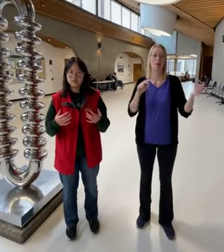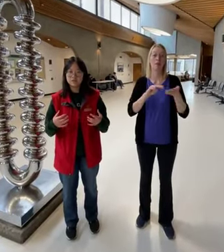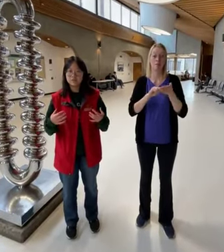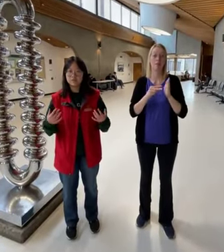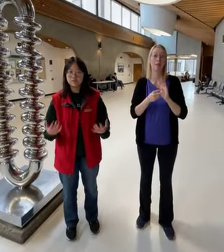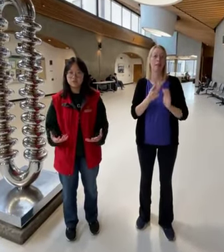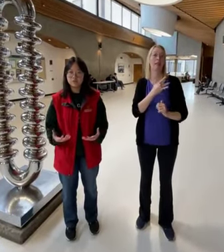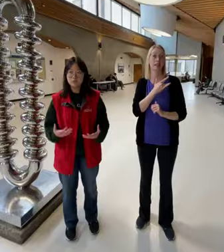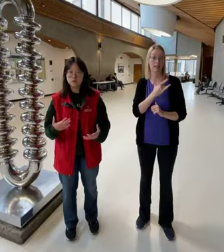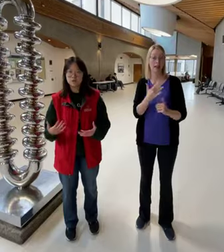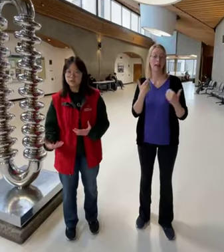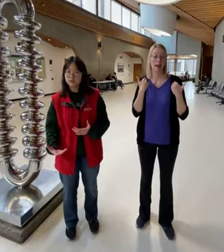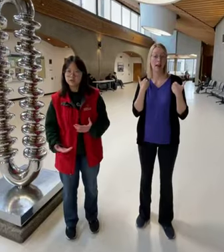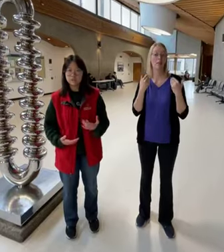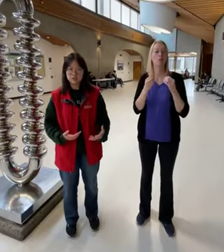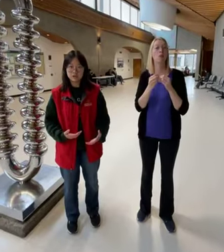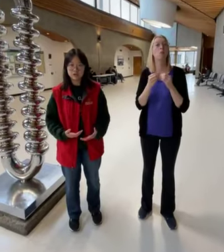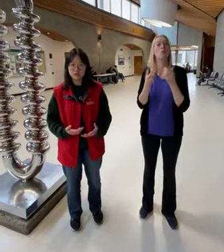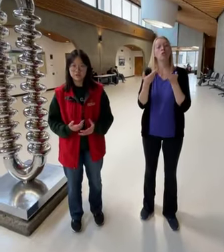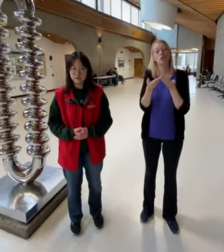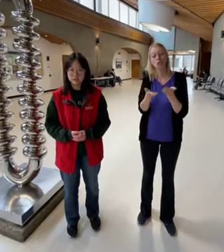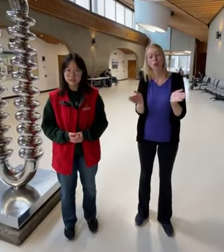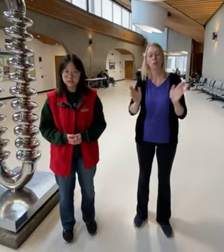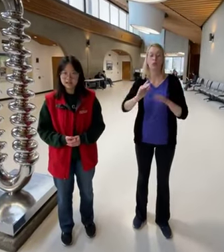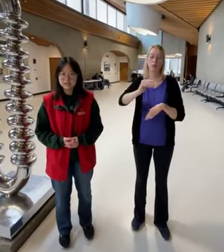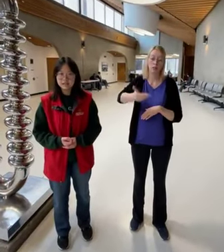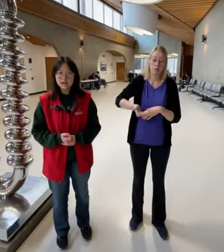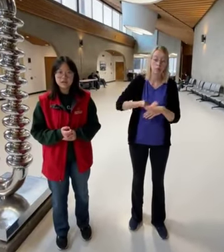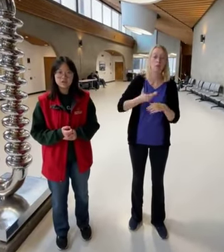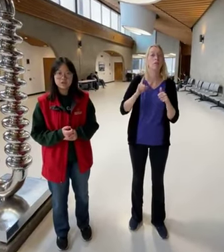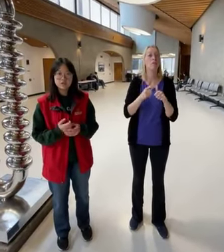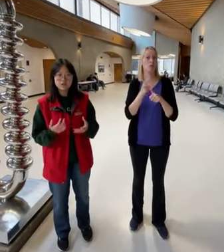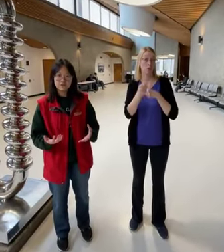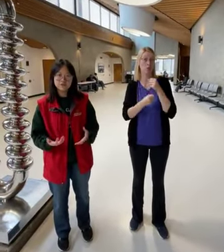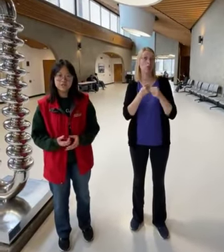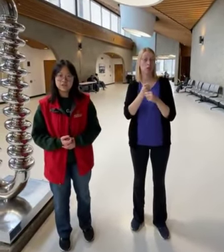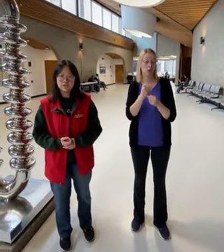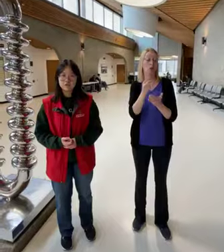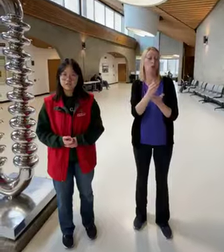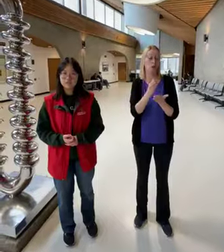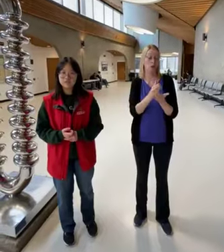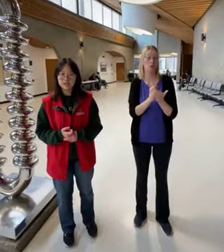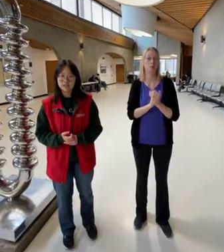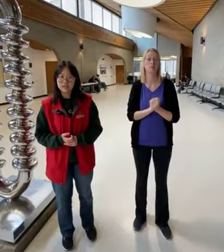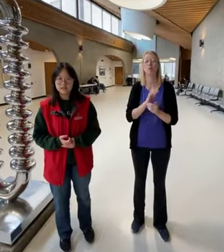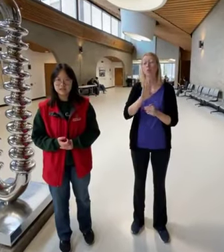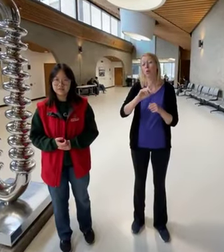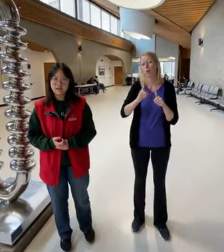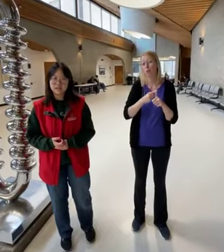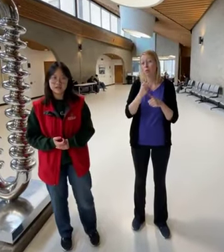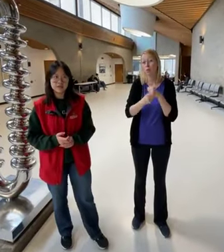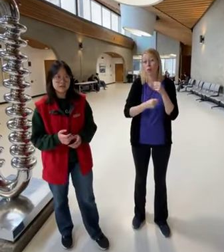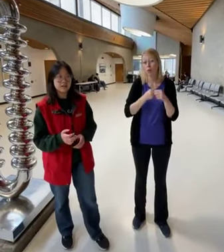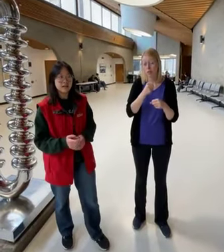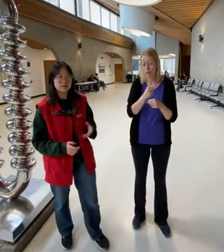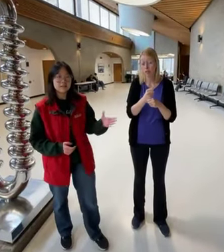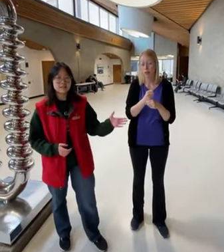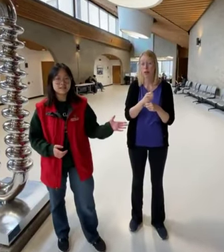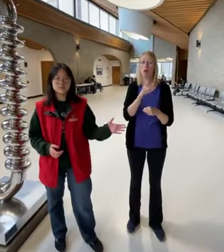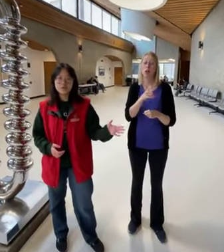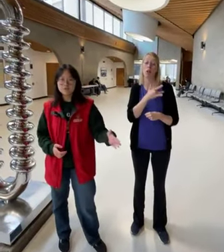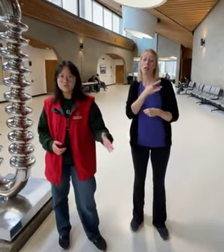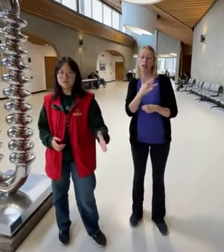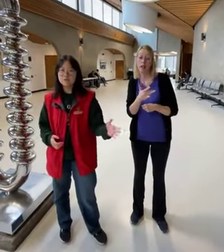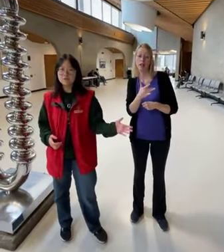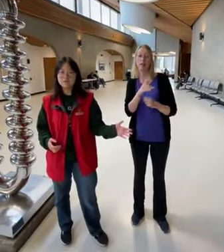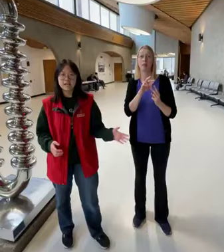tend to host a bunch of those more general introductory first year classes. So in your first year at UFC, you're very likely to find yourself in either